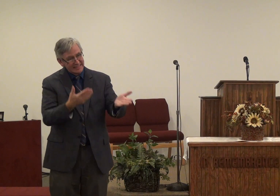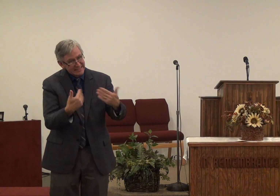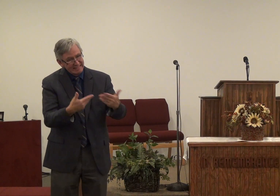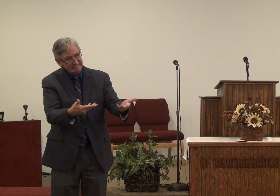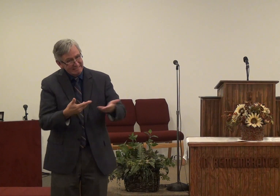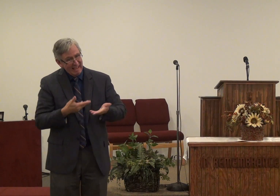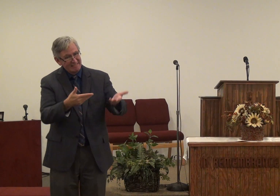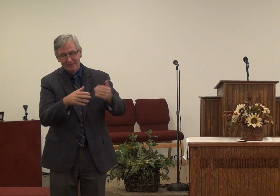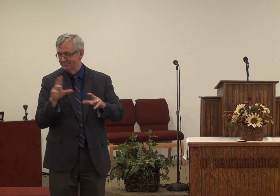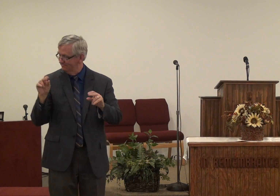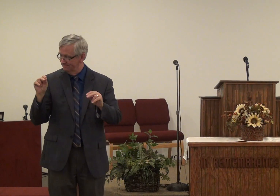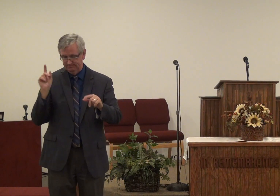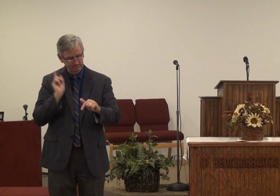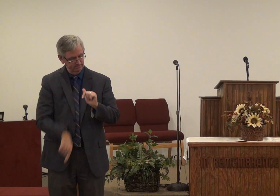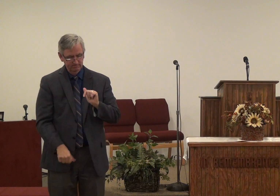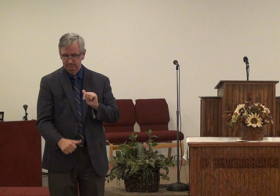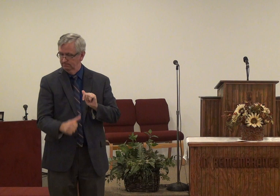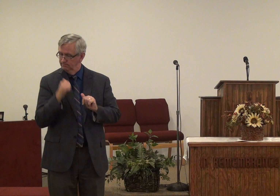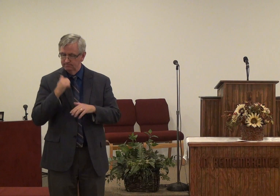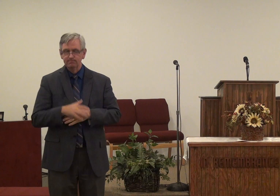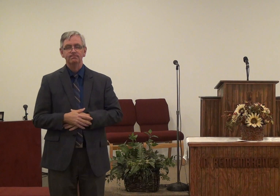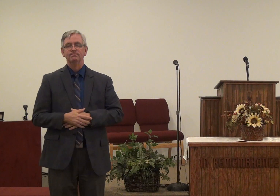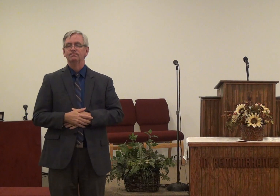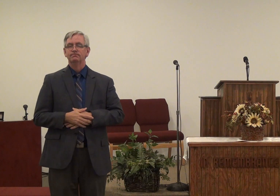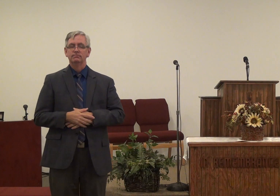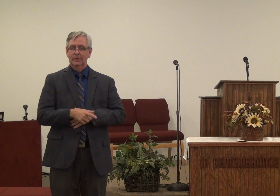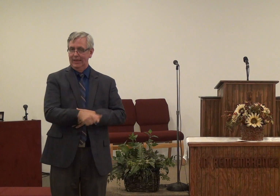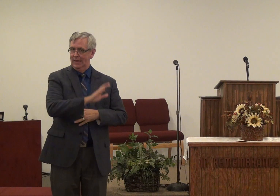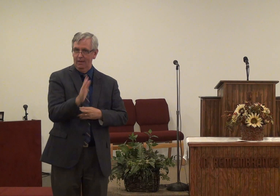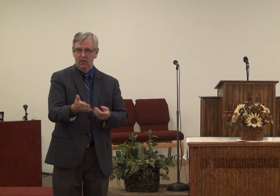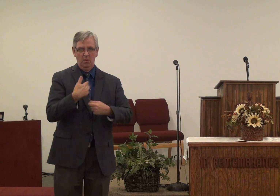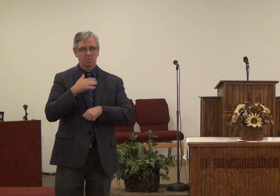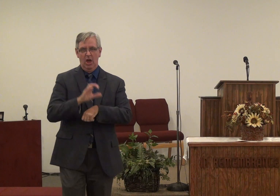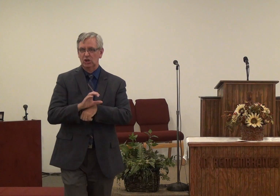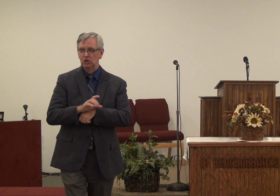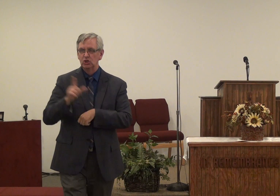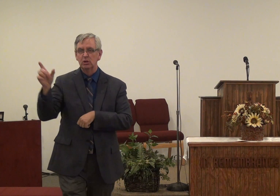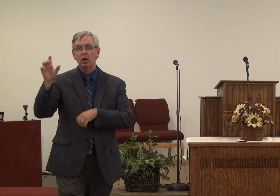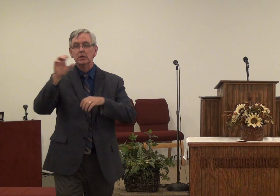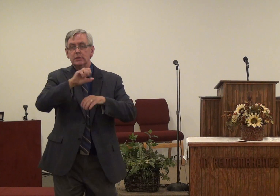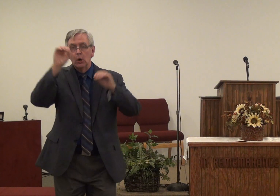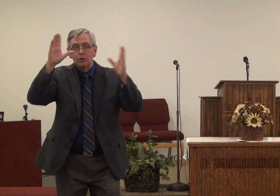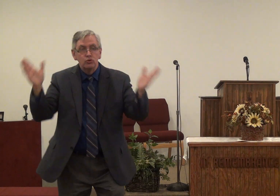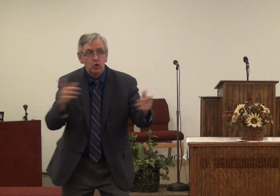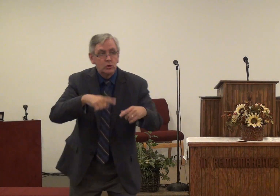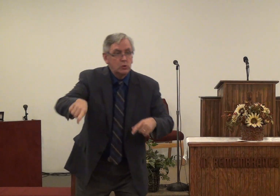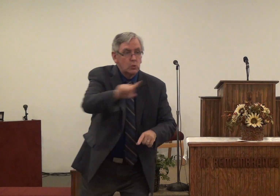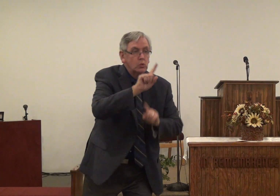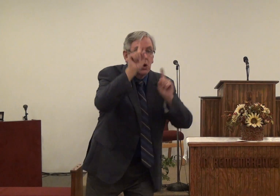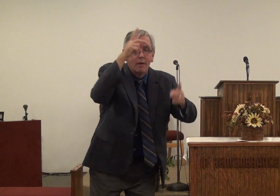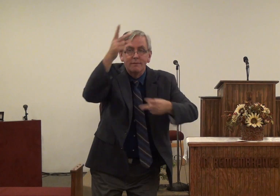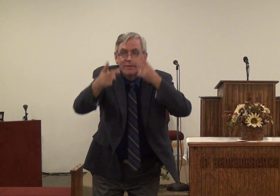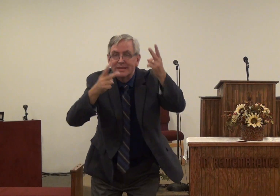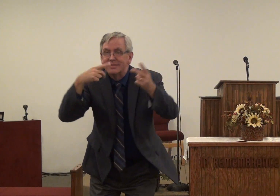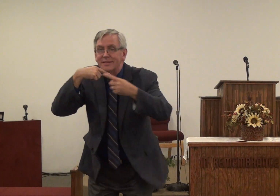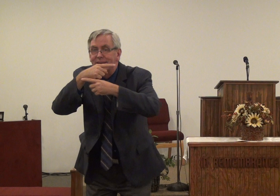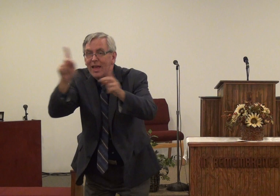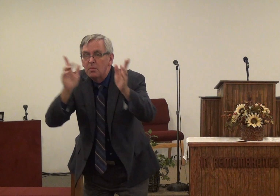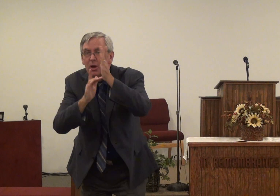church. We had invited her, but her mom said no. She'd never been in a church where a Sunday school teacher encouraged her to